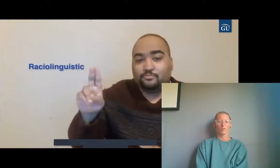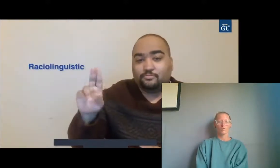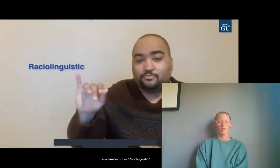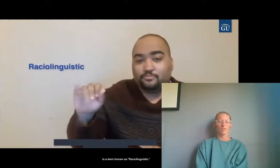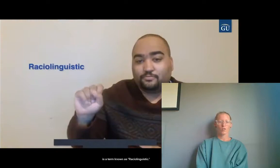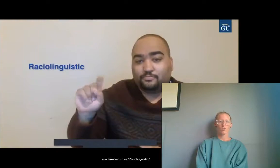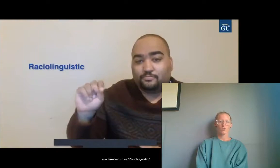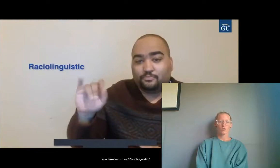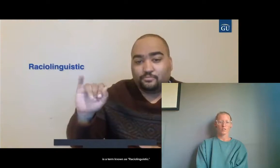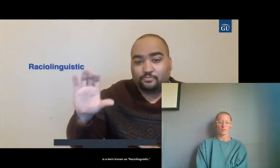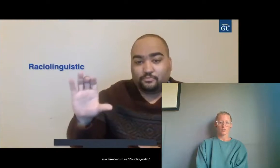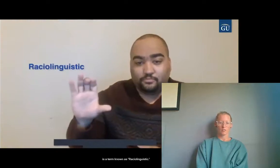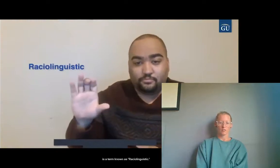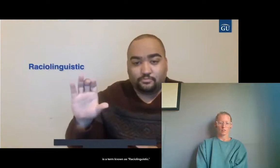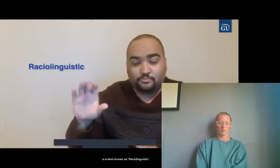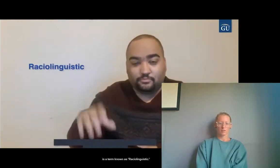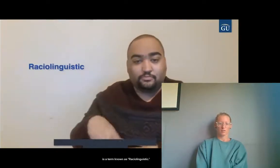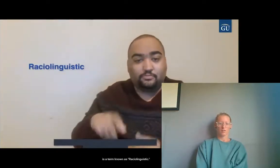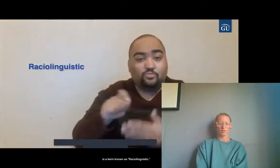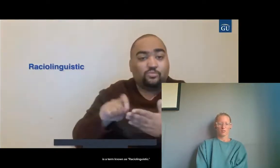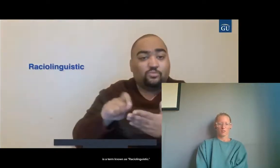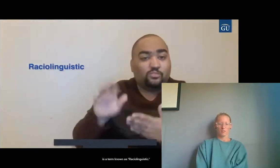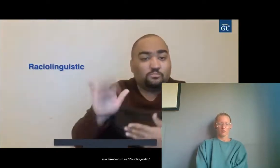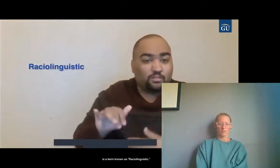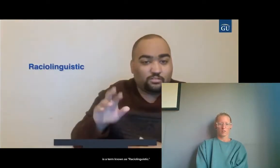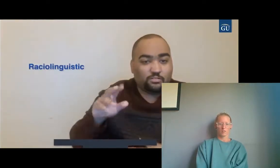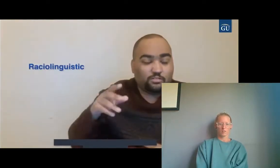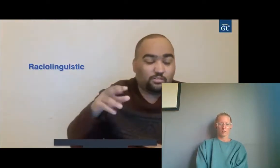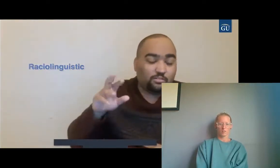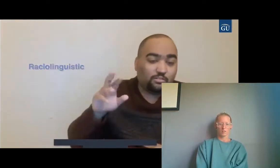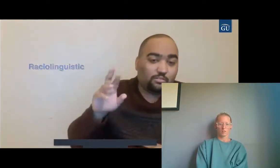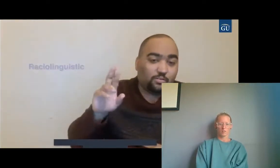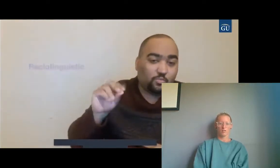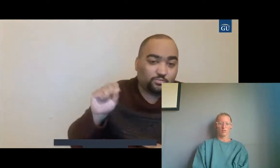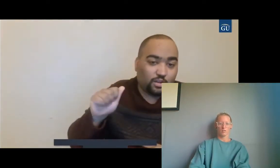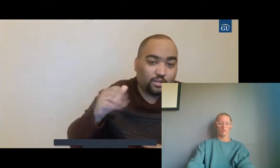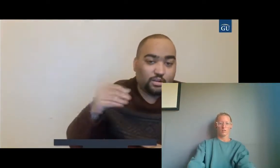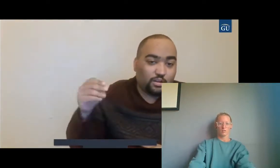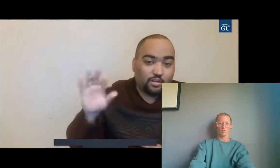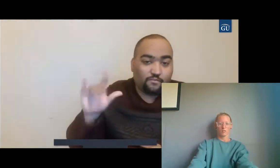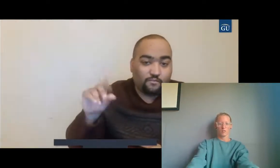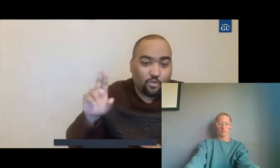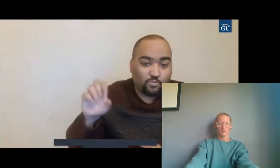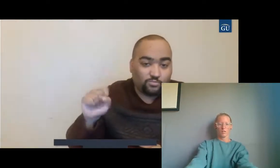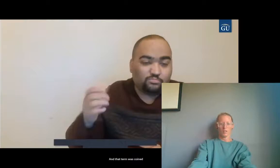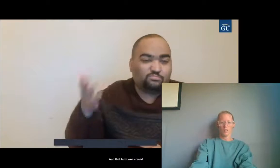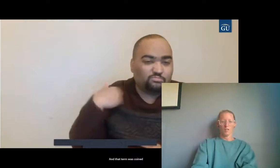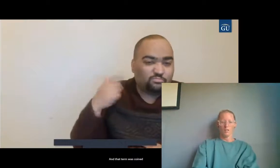Ratio linguistic.